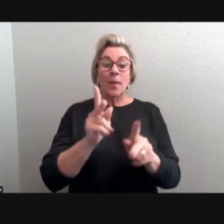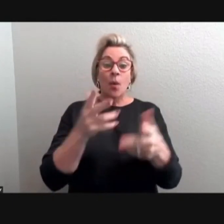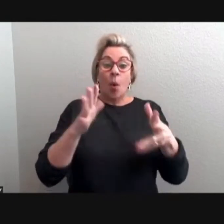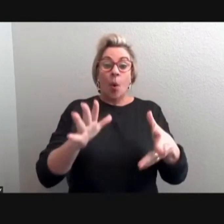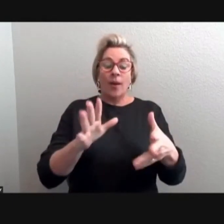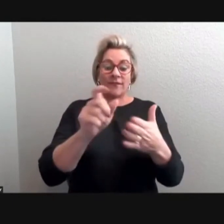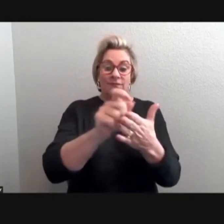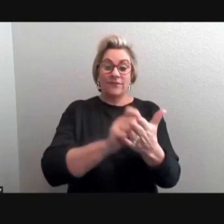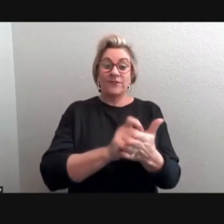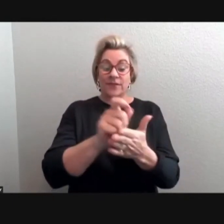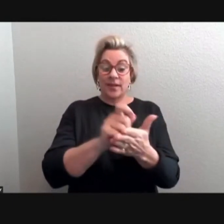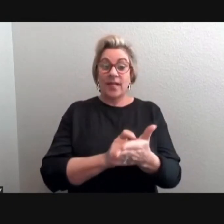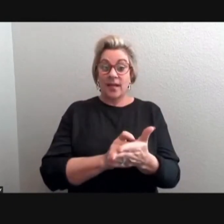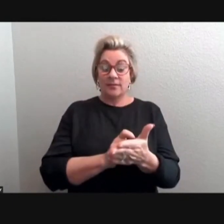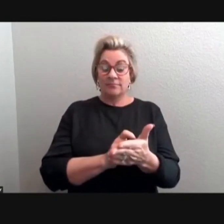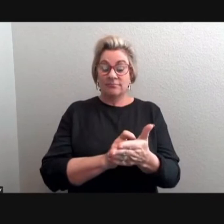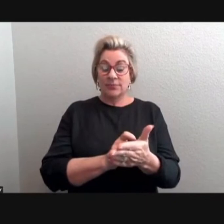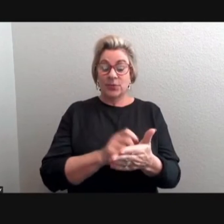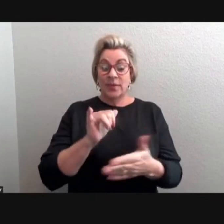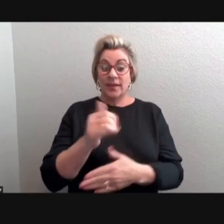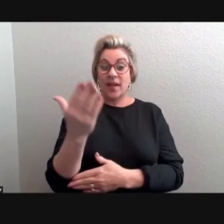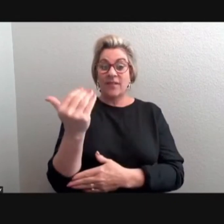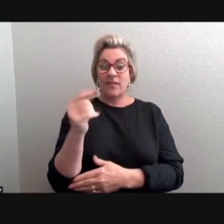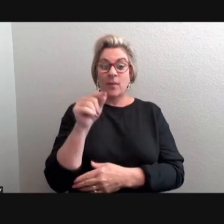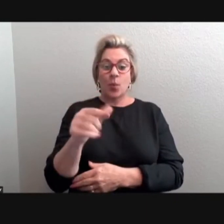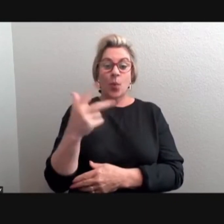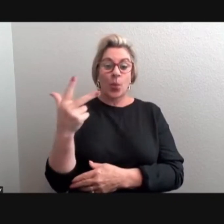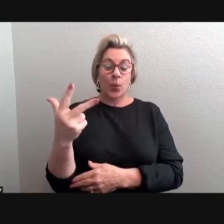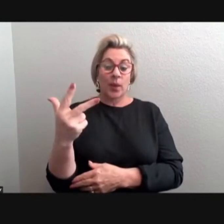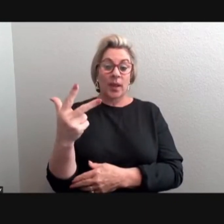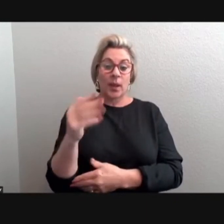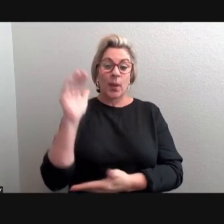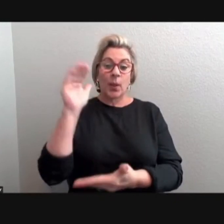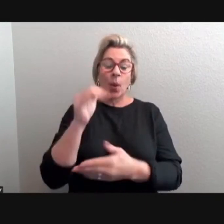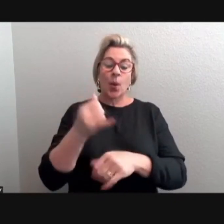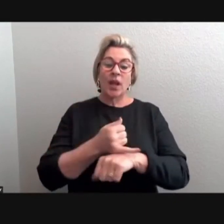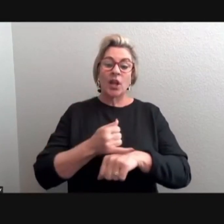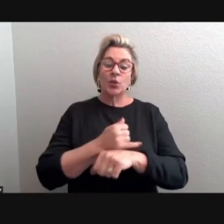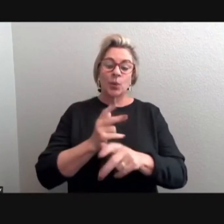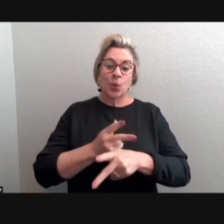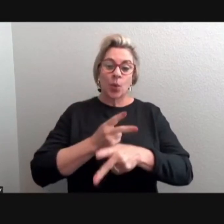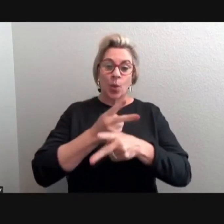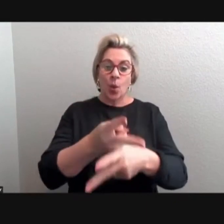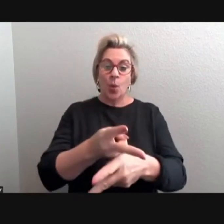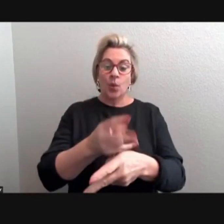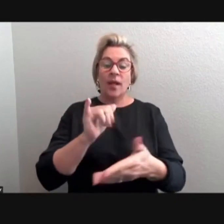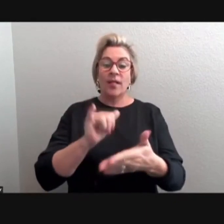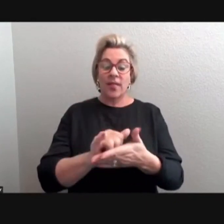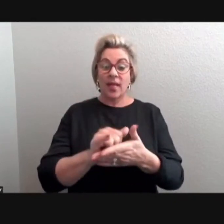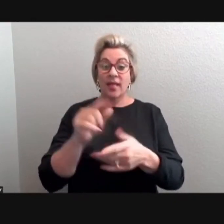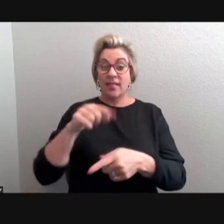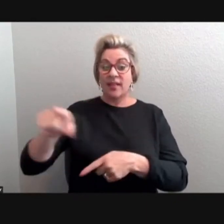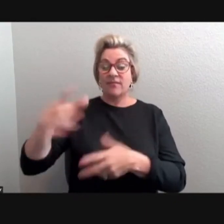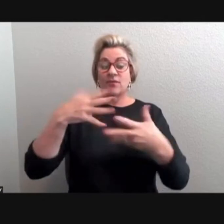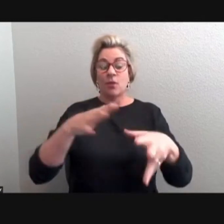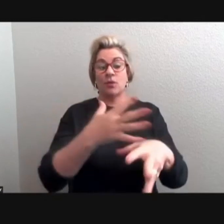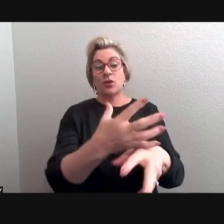that. So that's 15.3 million in low interest loans that Coloradans have already gotten. That's an average loan size of